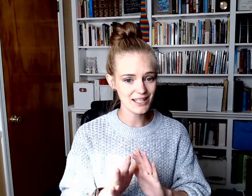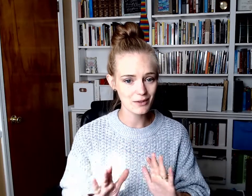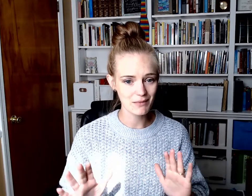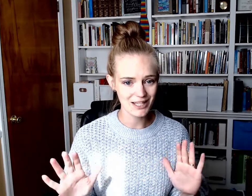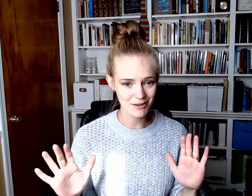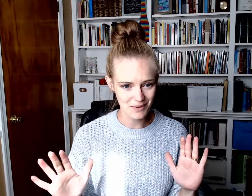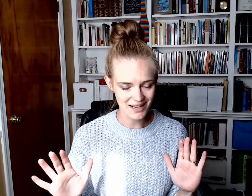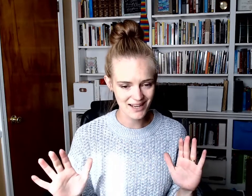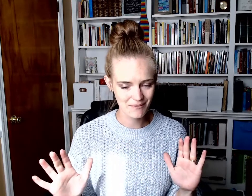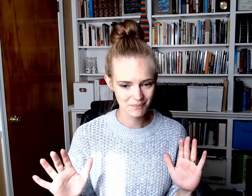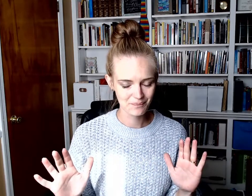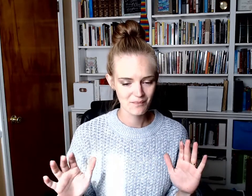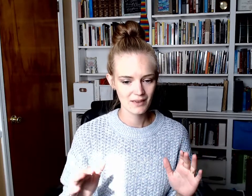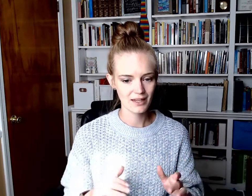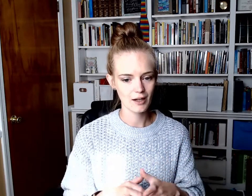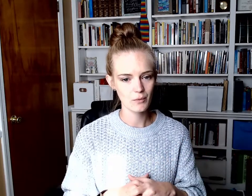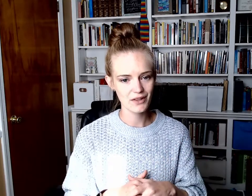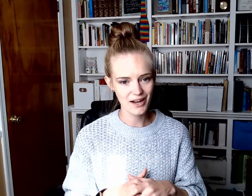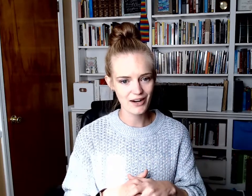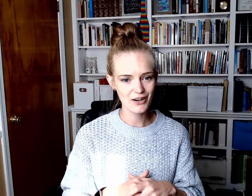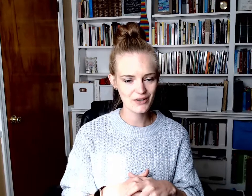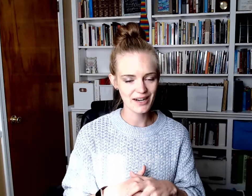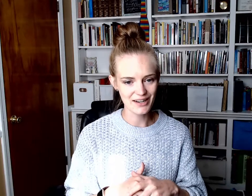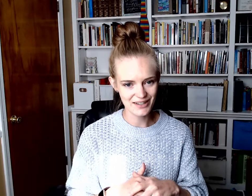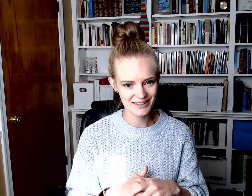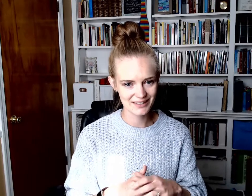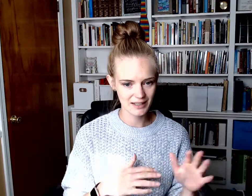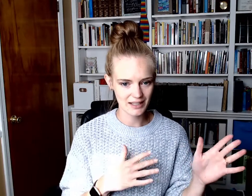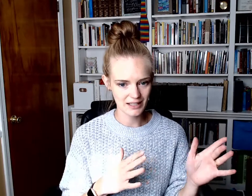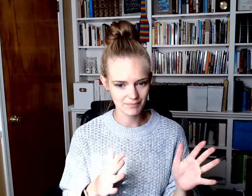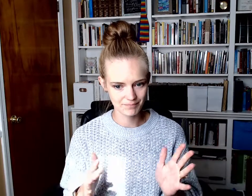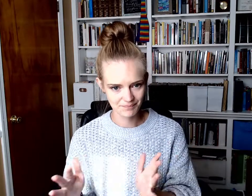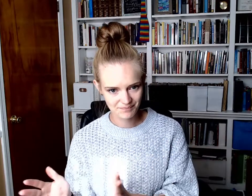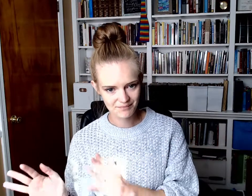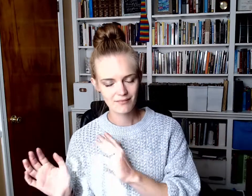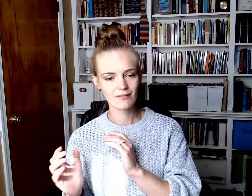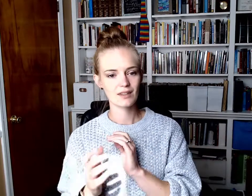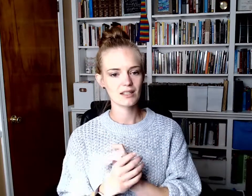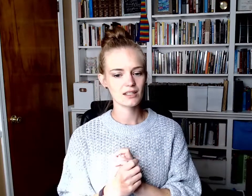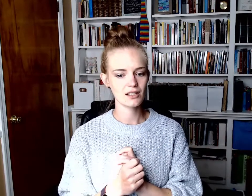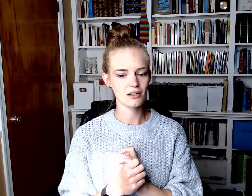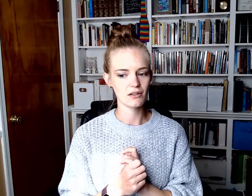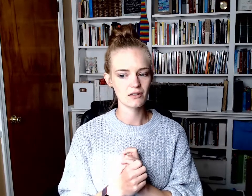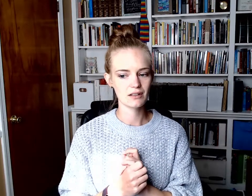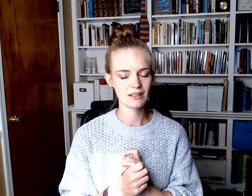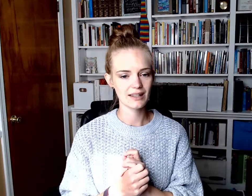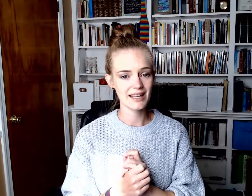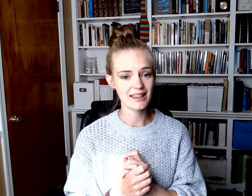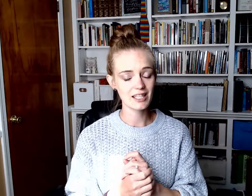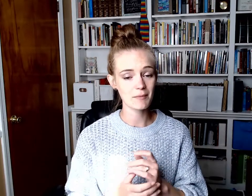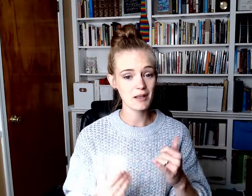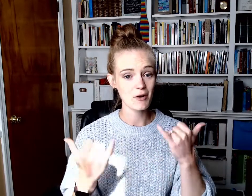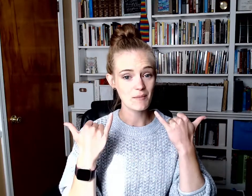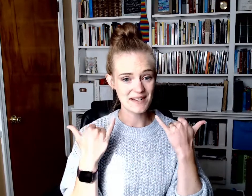meant to be with God, our creator. And then until, let this be the moment